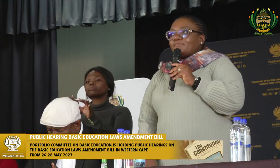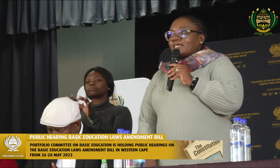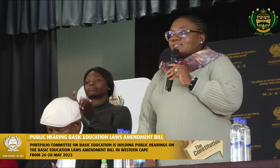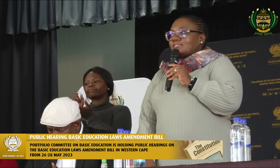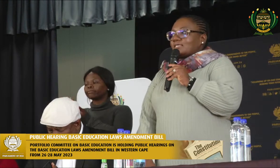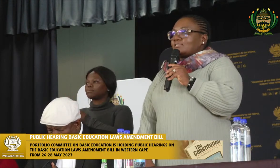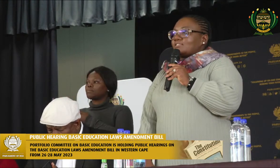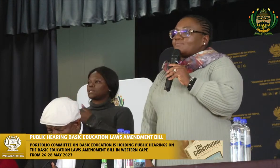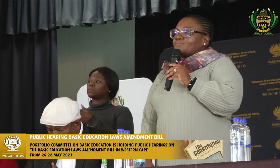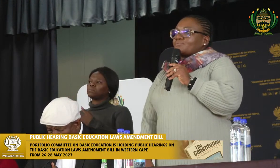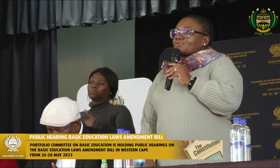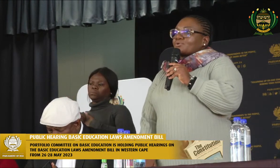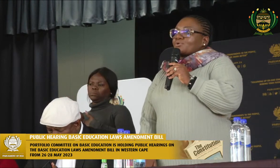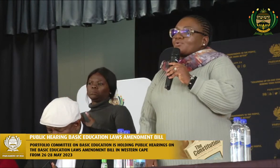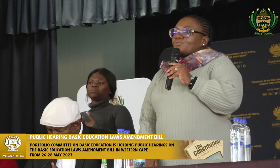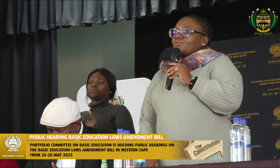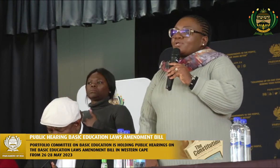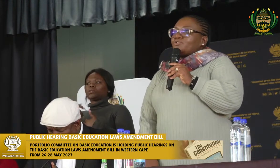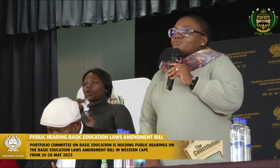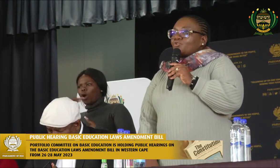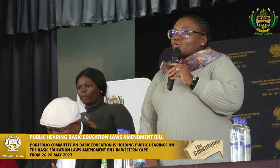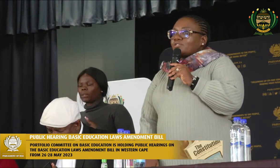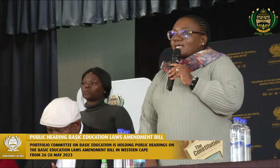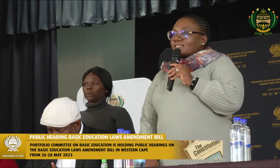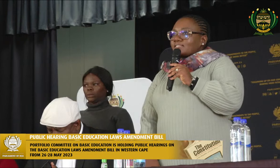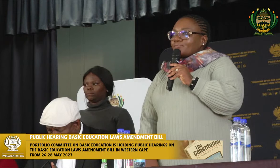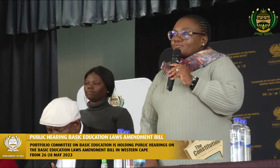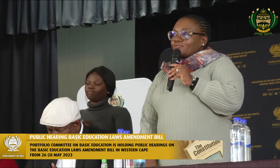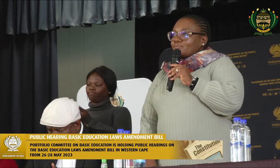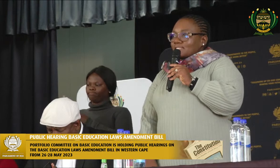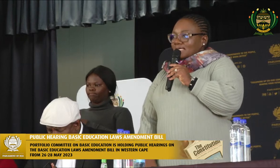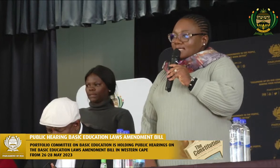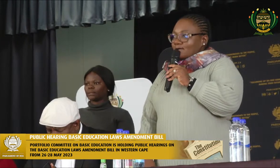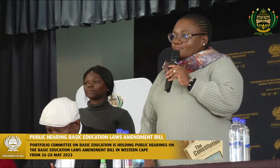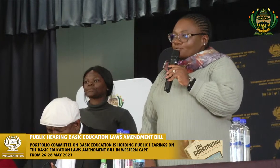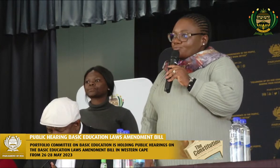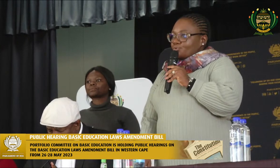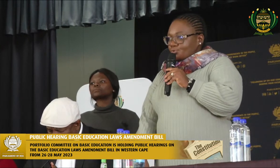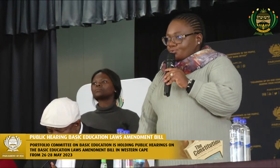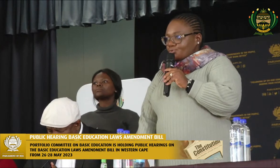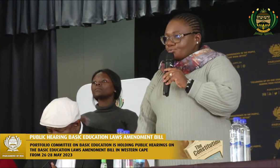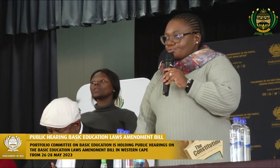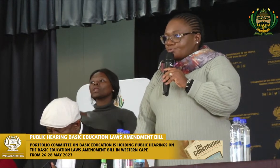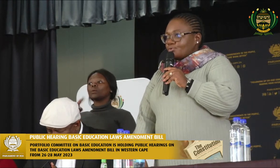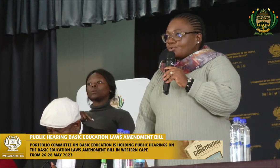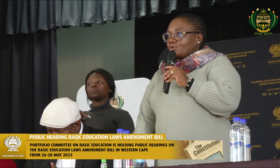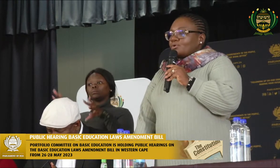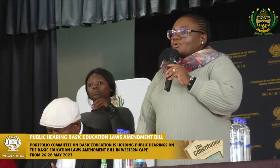say up front that we do not accept forms that come from you,